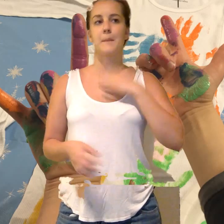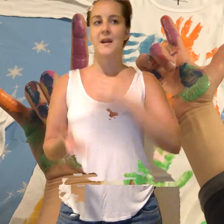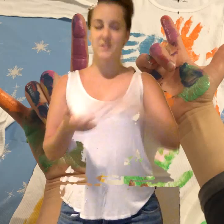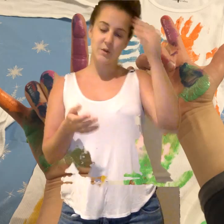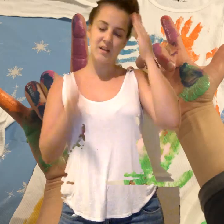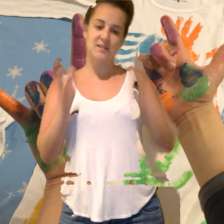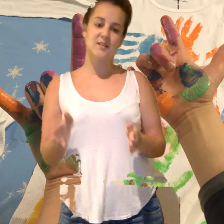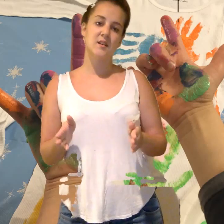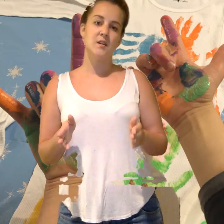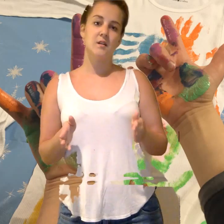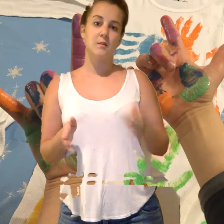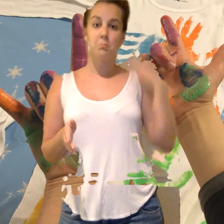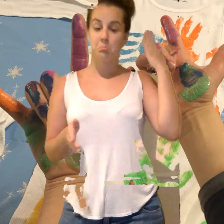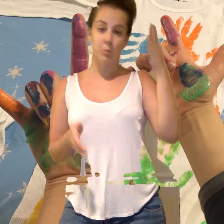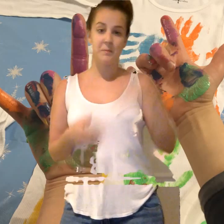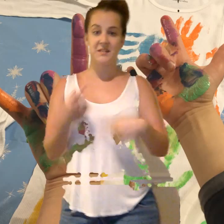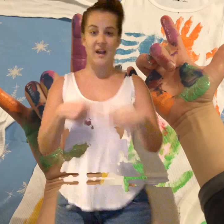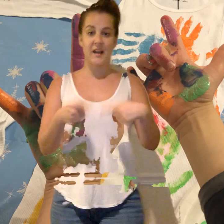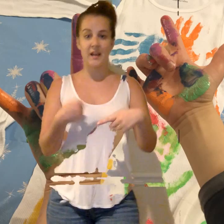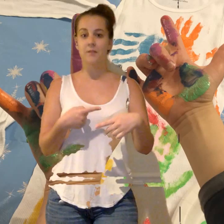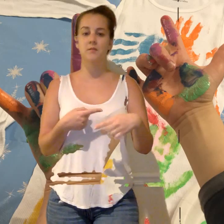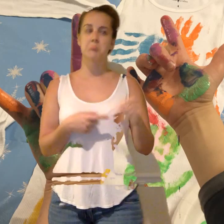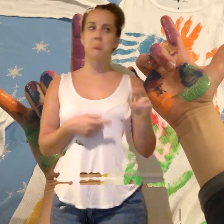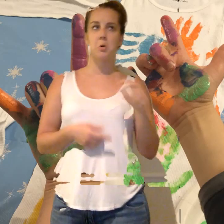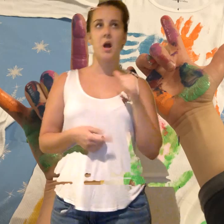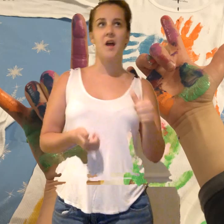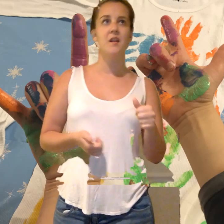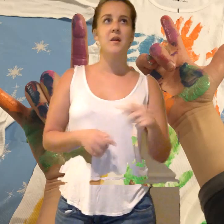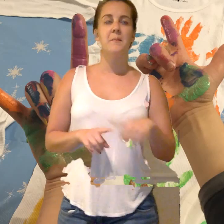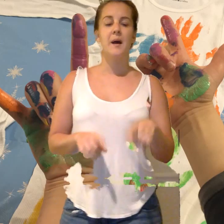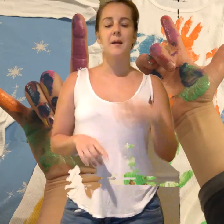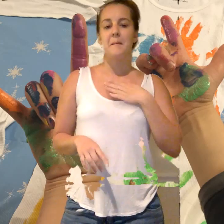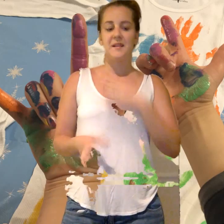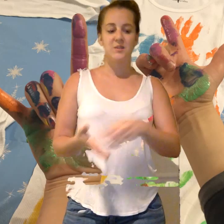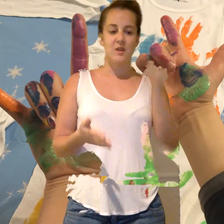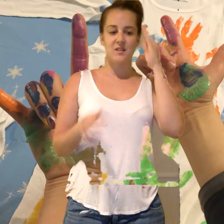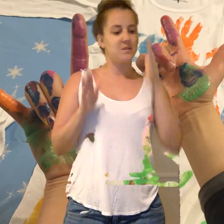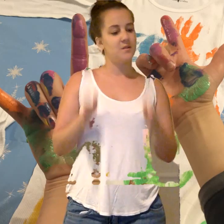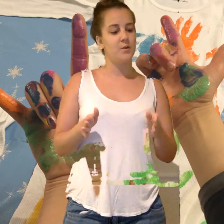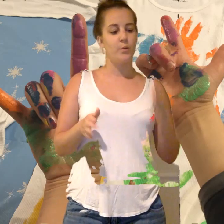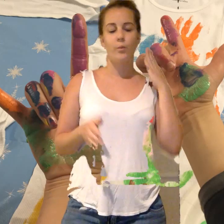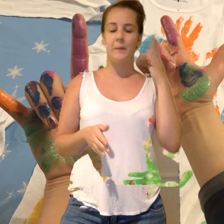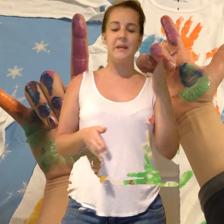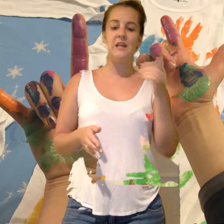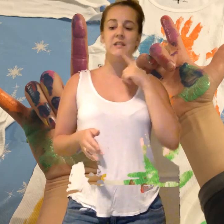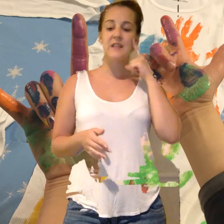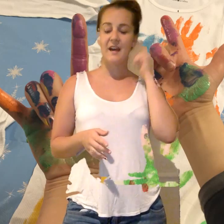my students will be signing or not, but my students will be deaf,